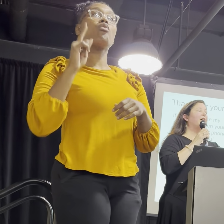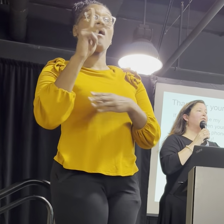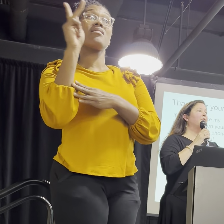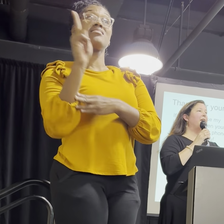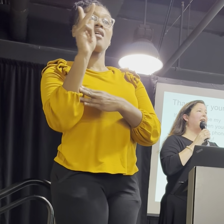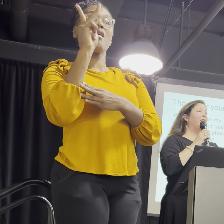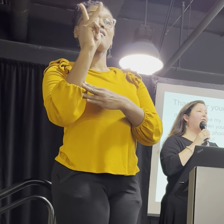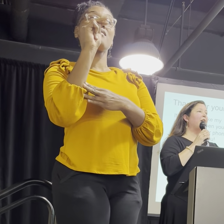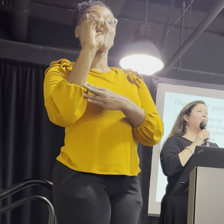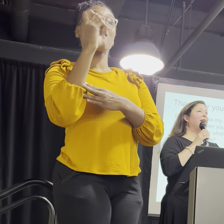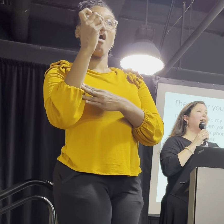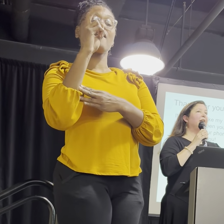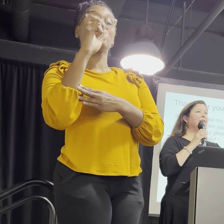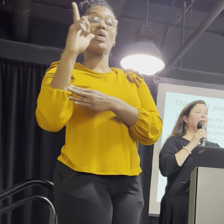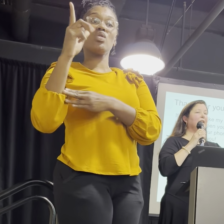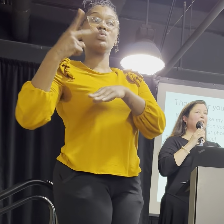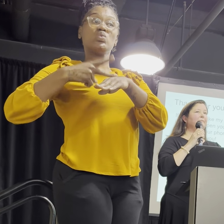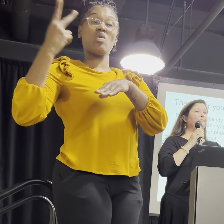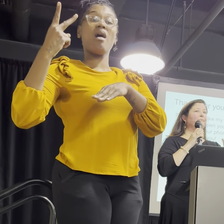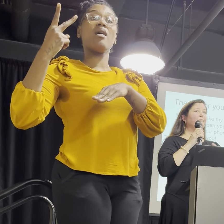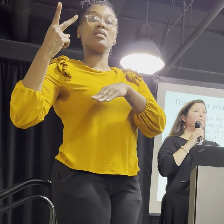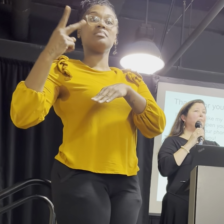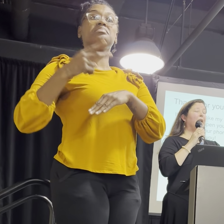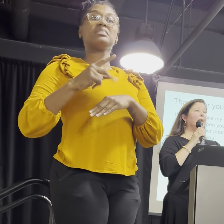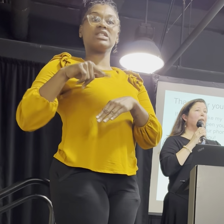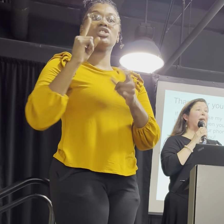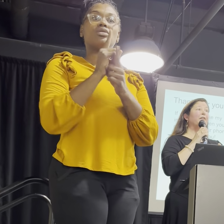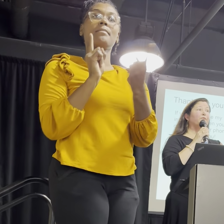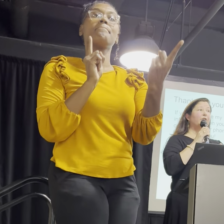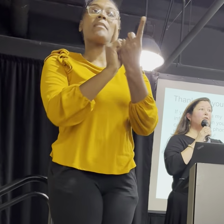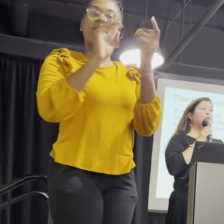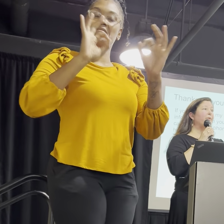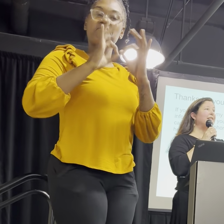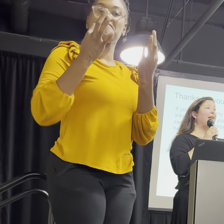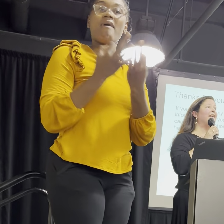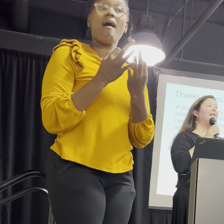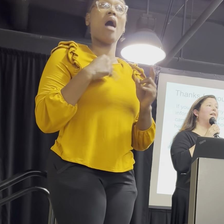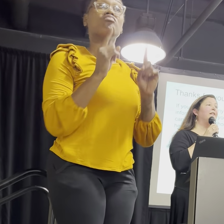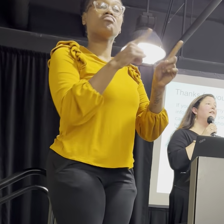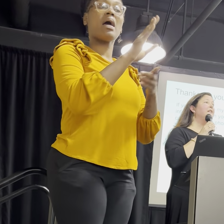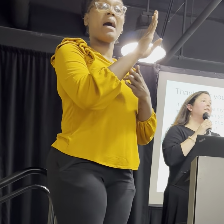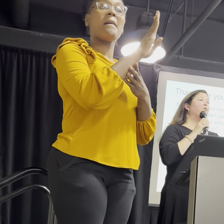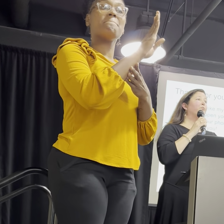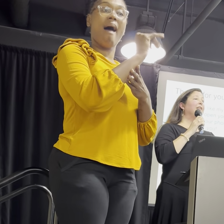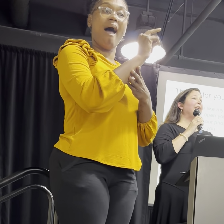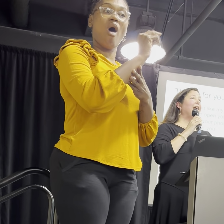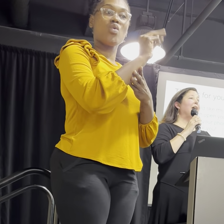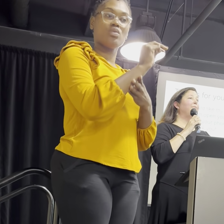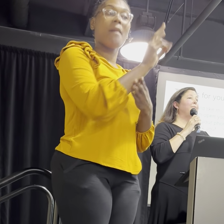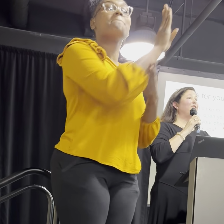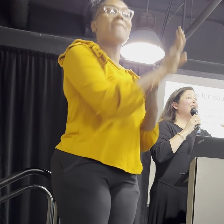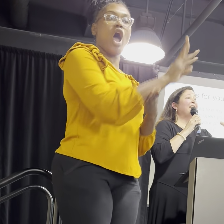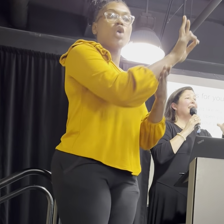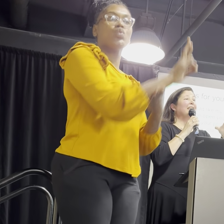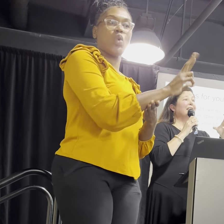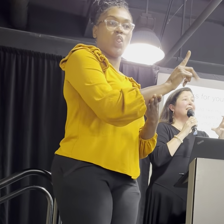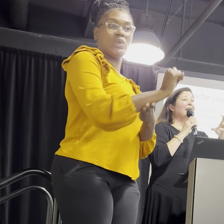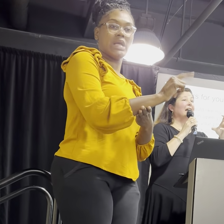year after meeting a family, and Baton Rouge, Louisiana. So really, I'm